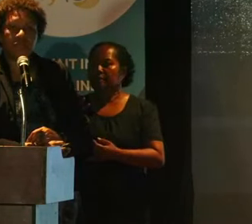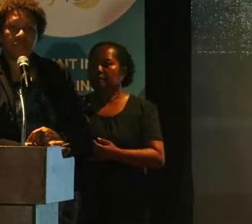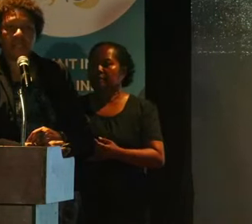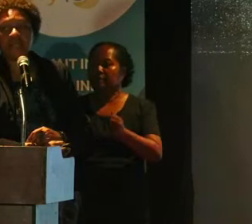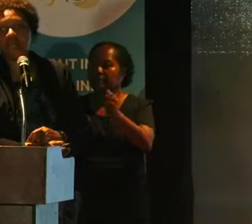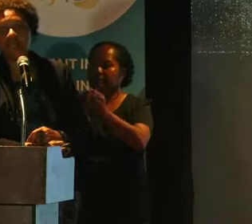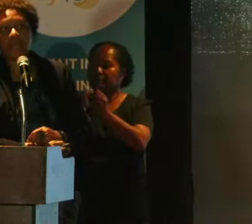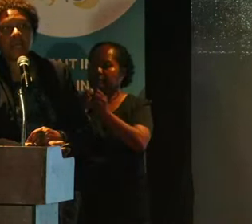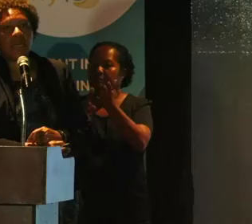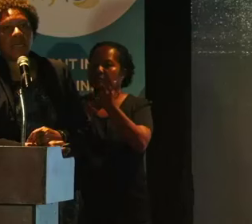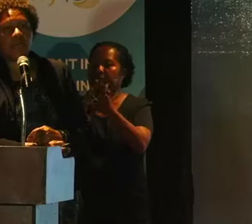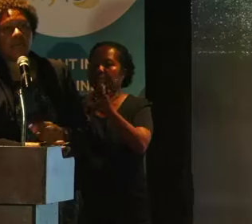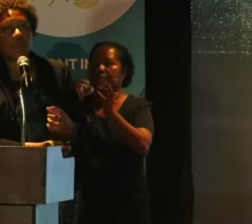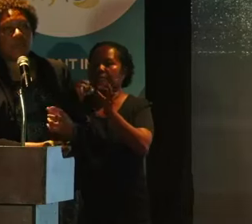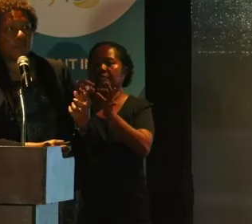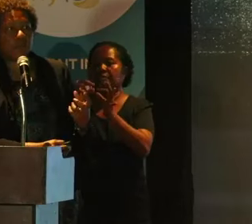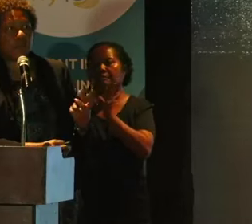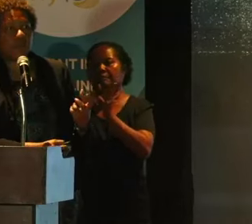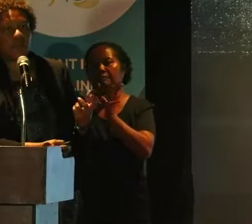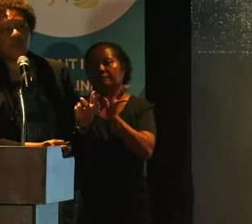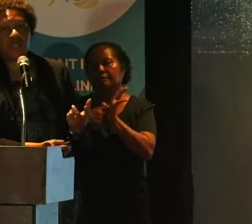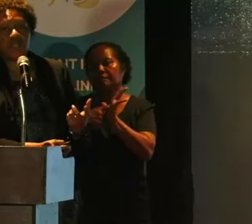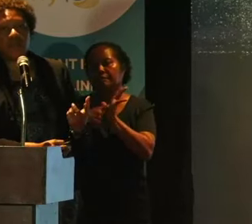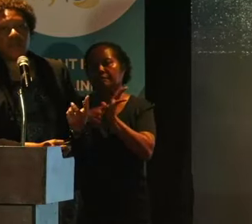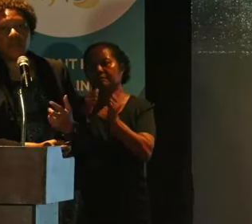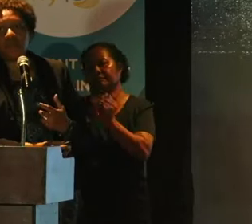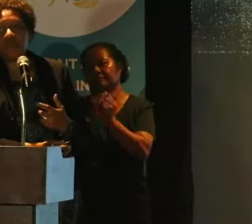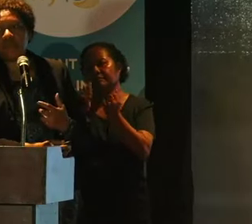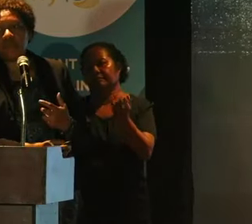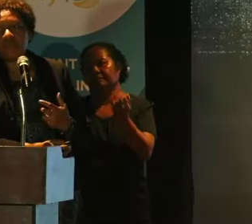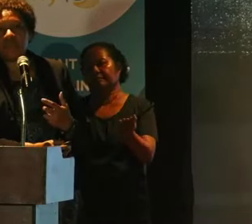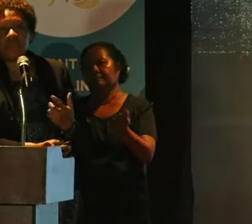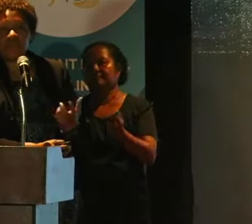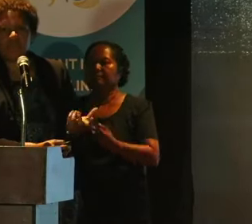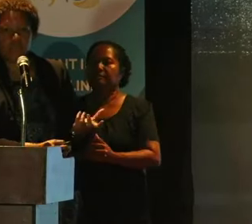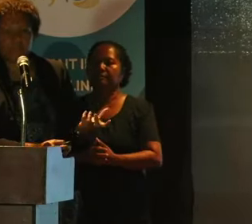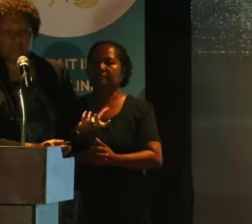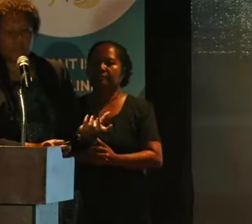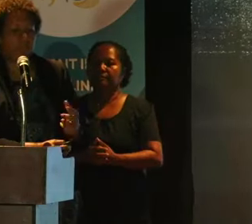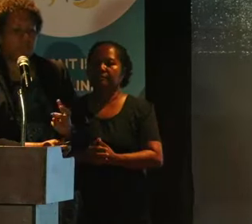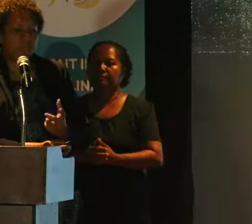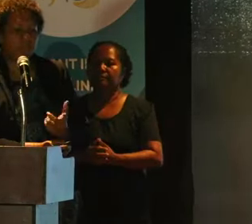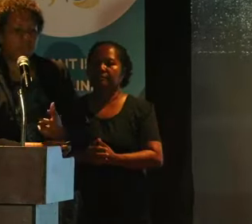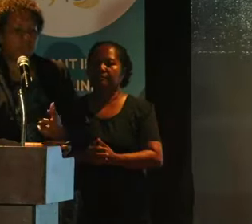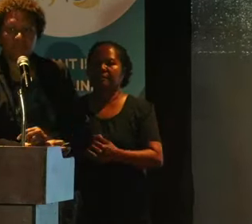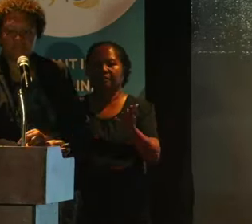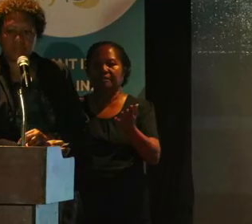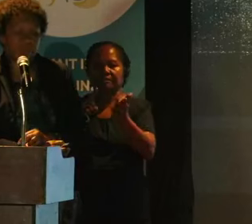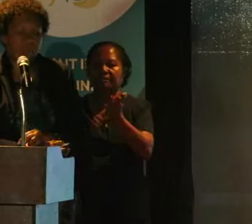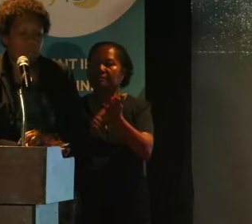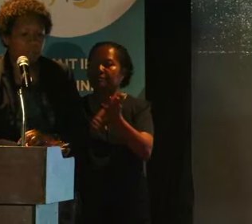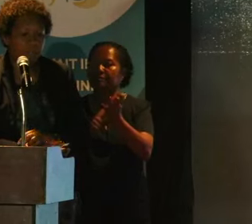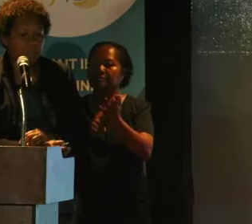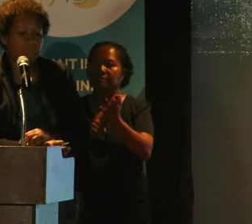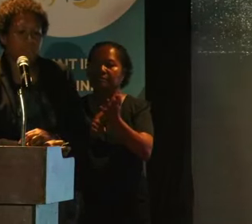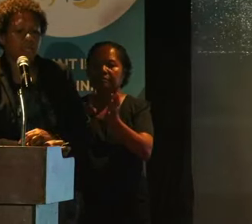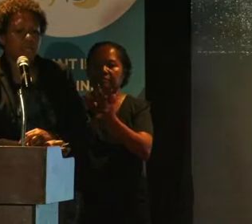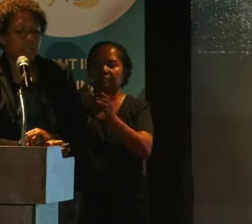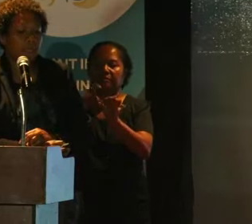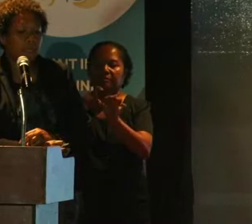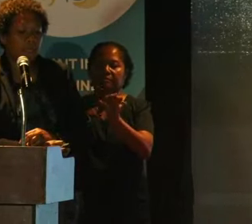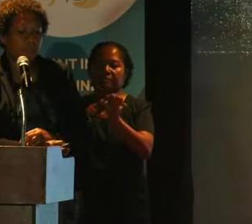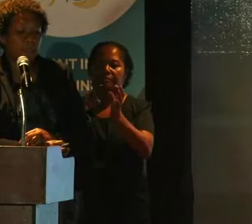a factory license. If you're going to have machinery or if it's inflammable liquids, that's why we ask for a factory